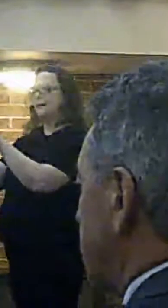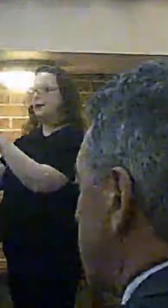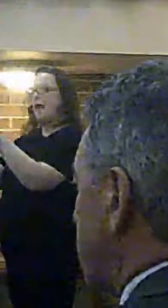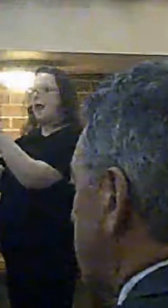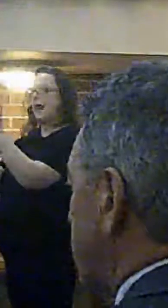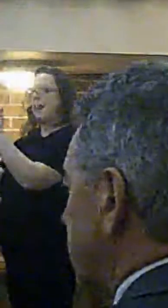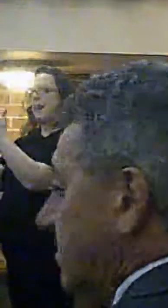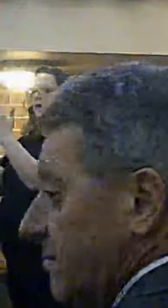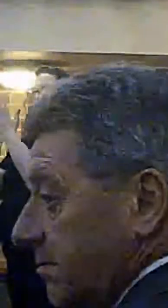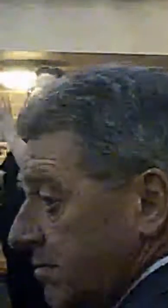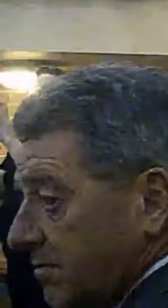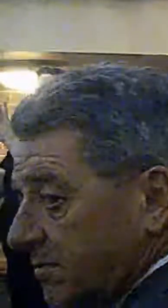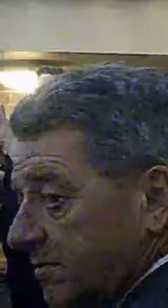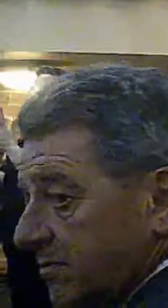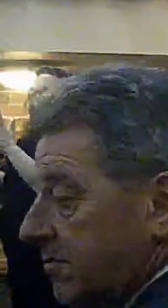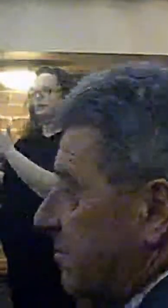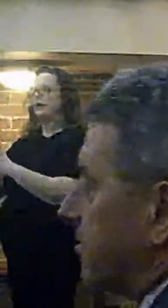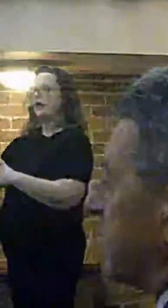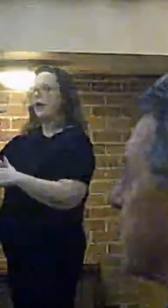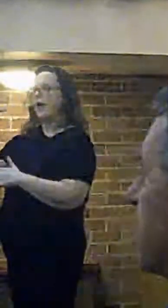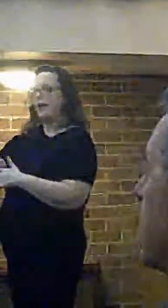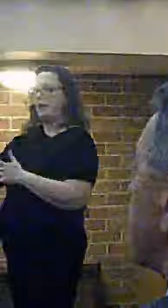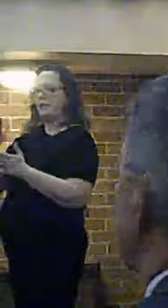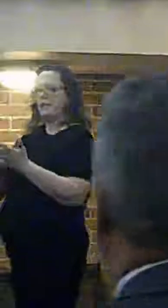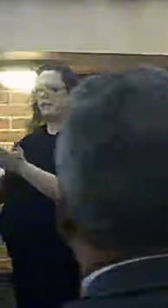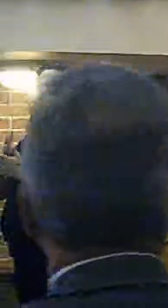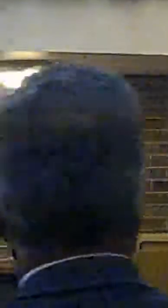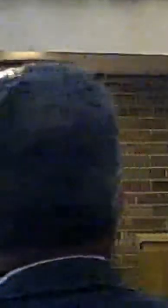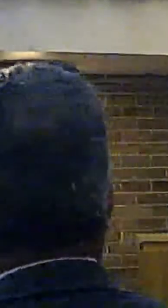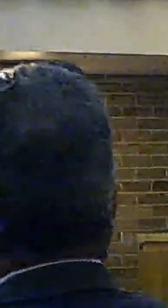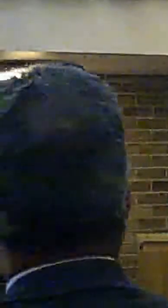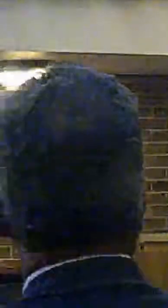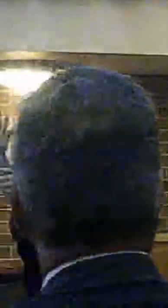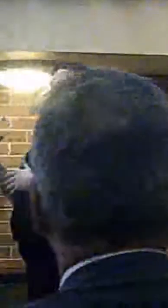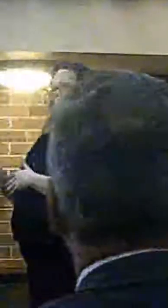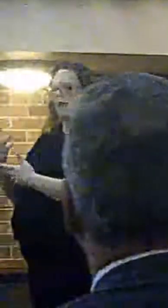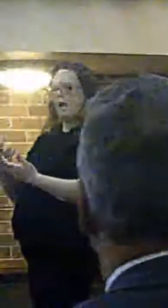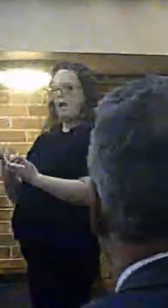figures. What about 8 minutes 43. How do you get to Morton?